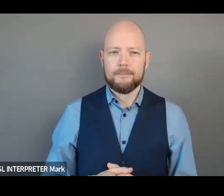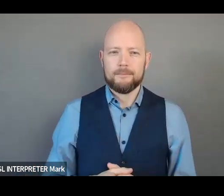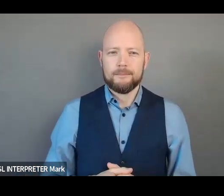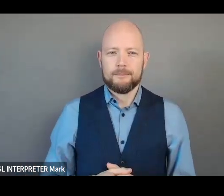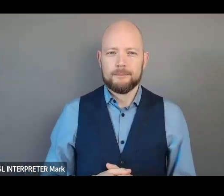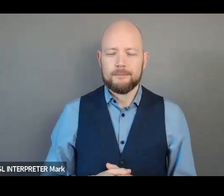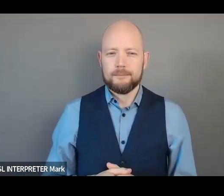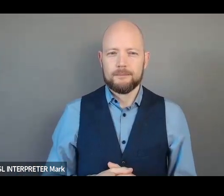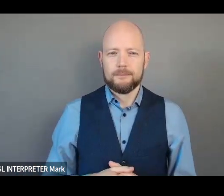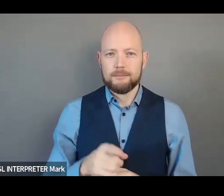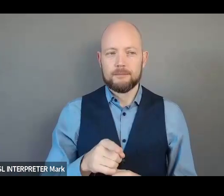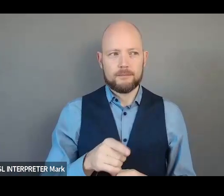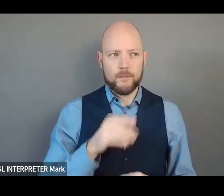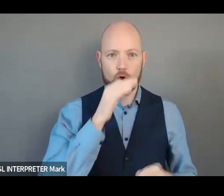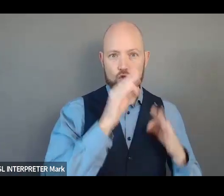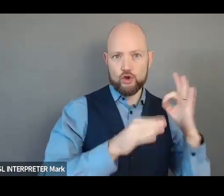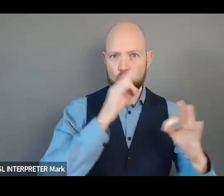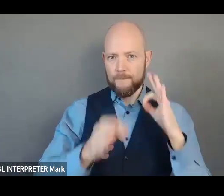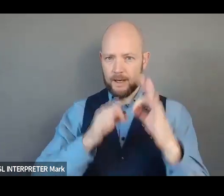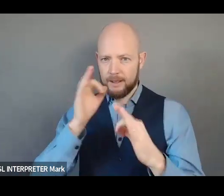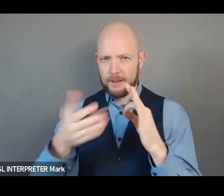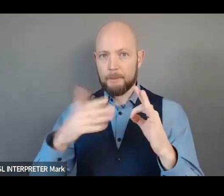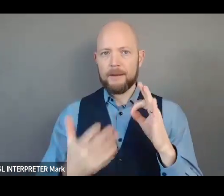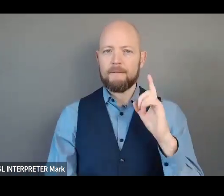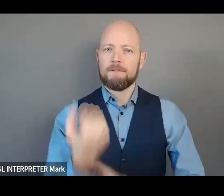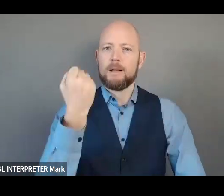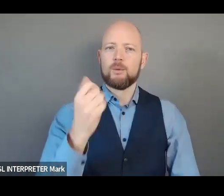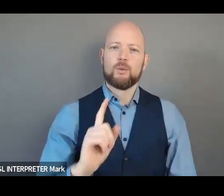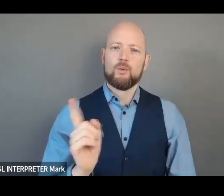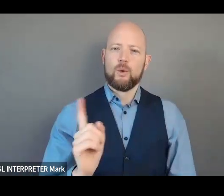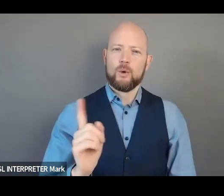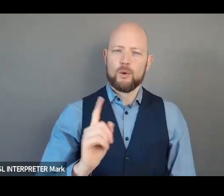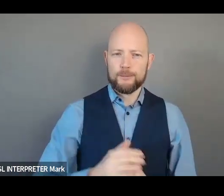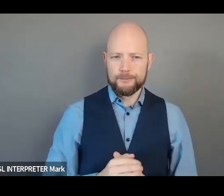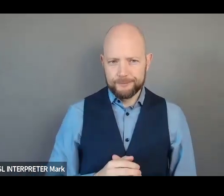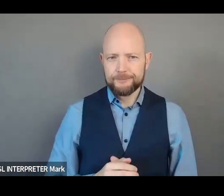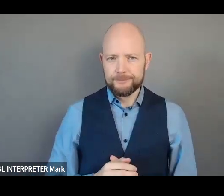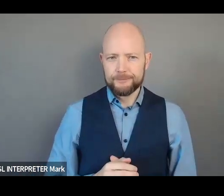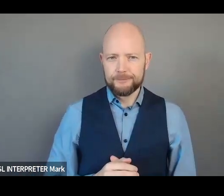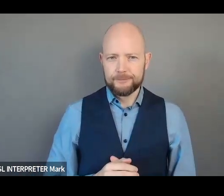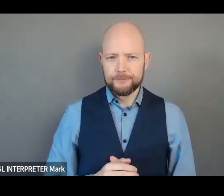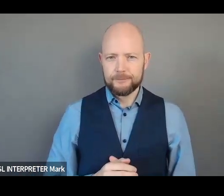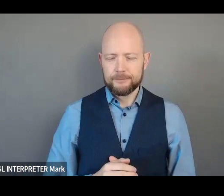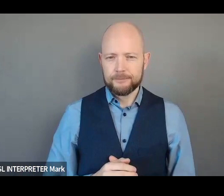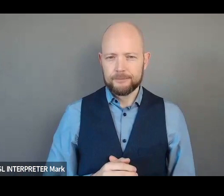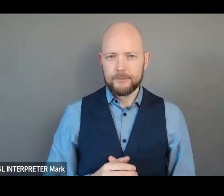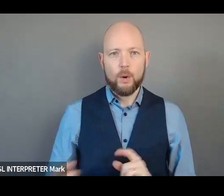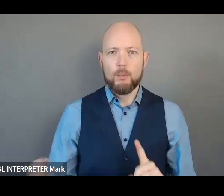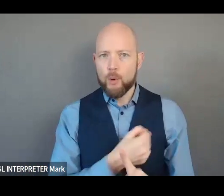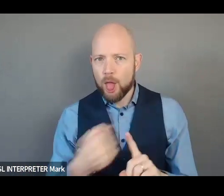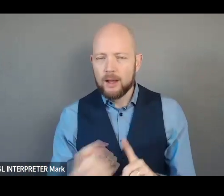But one of the things that we did find, and something that's one of the reasons why we're repeating the bullying and sexual harassment survey, is that